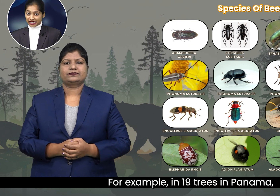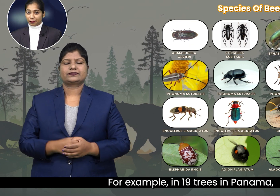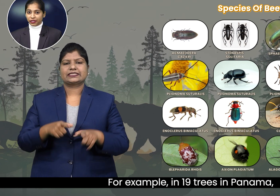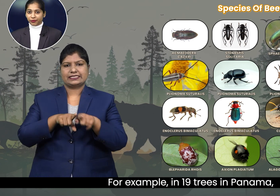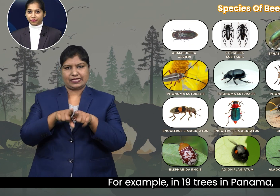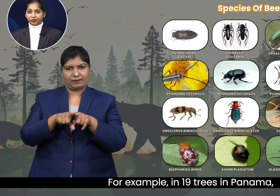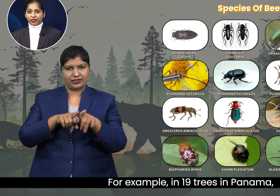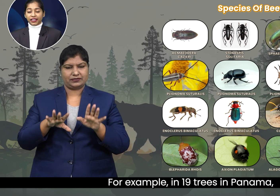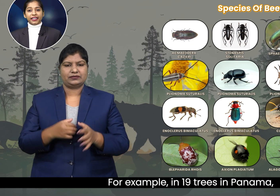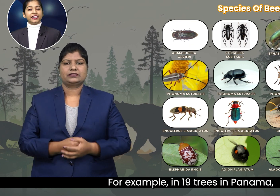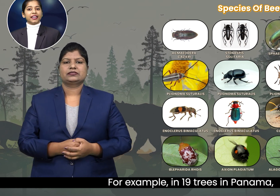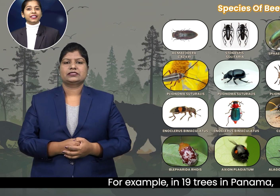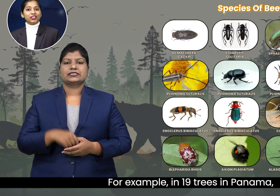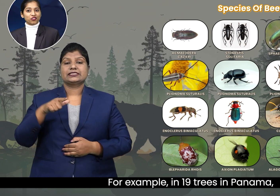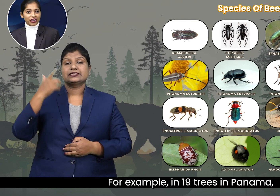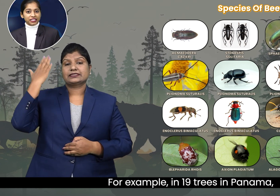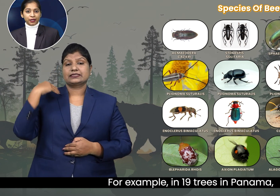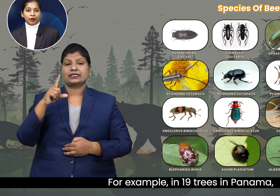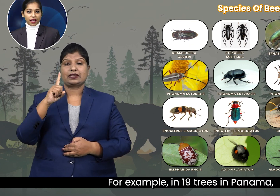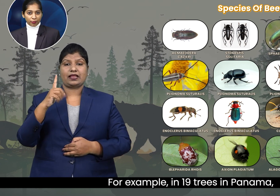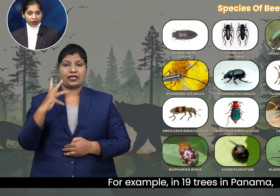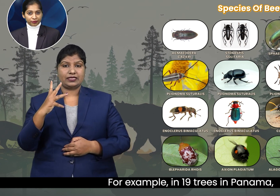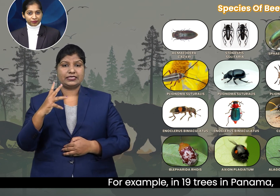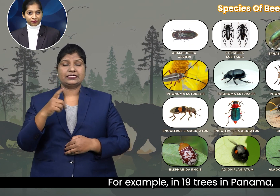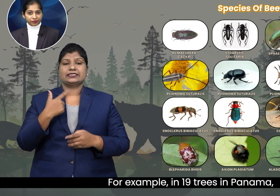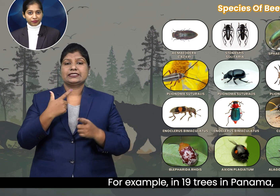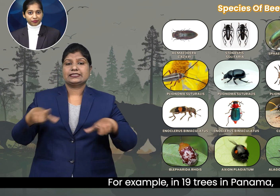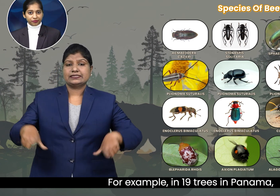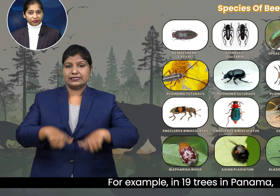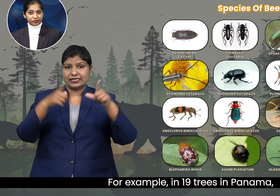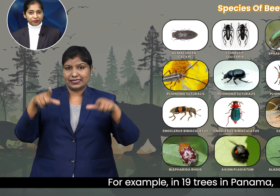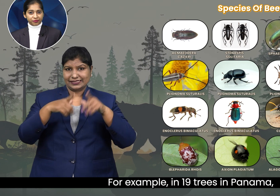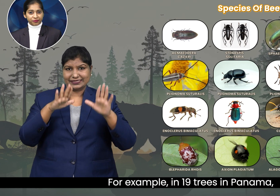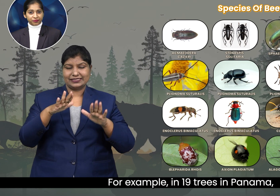For example, in 19 trees in Panama,